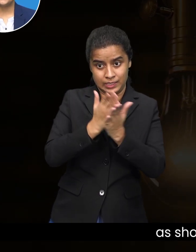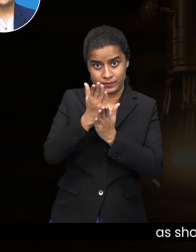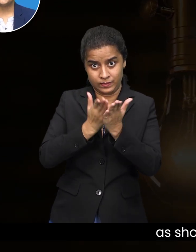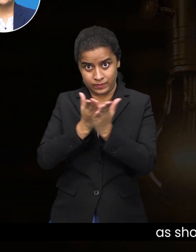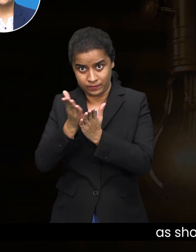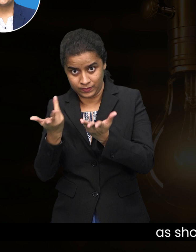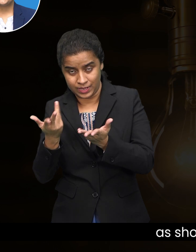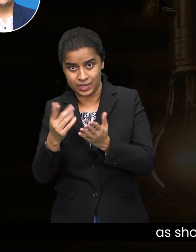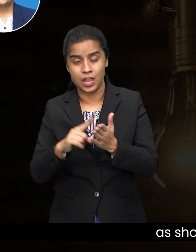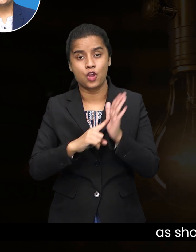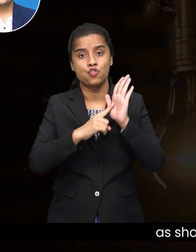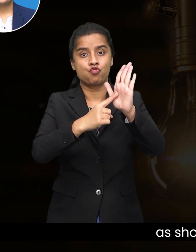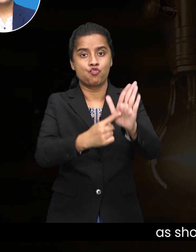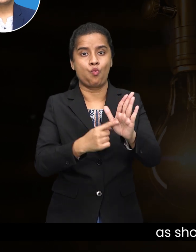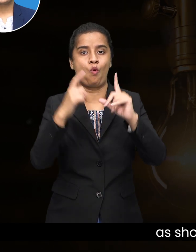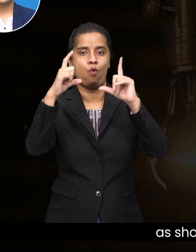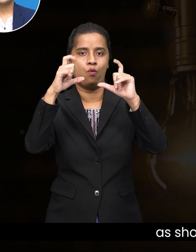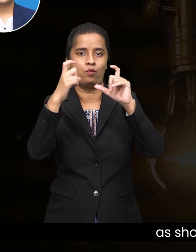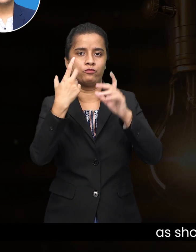figure.